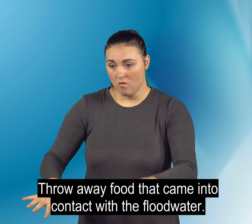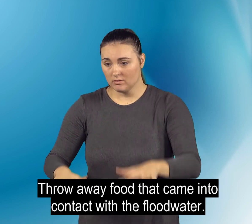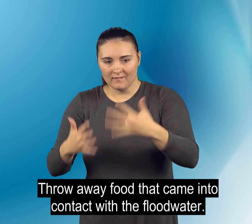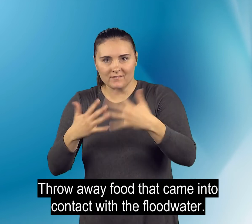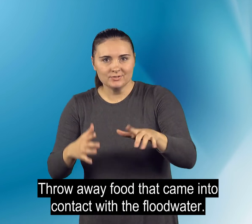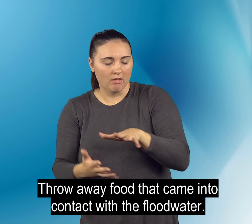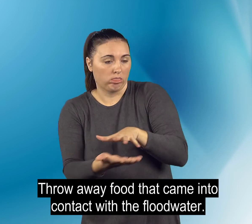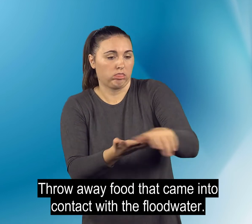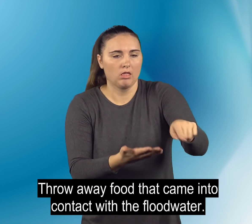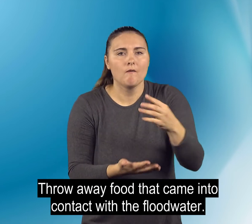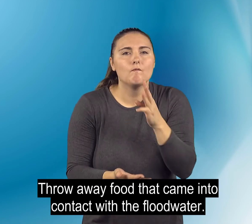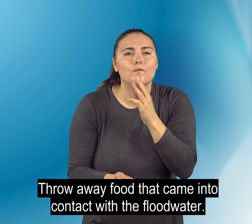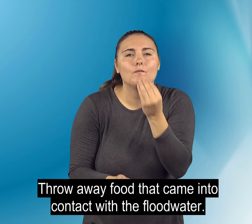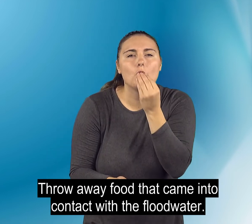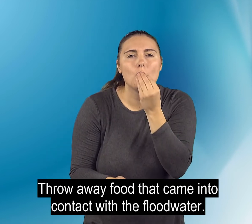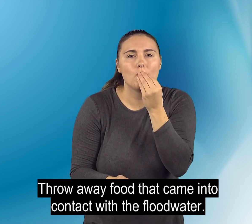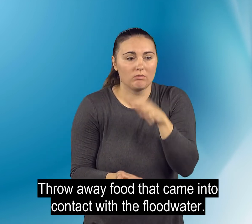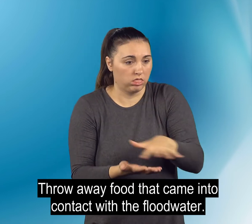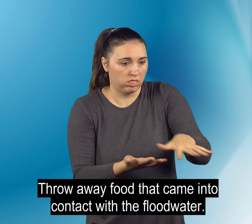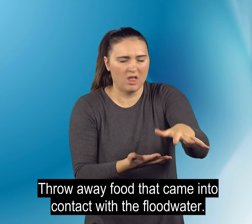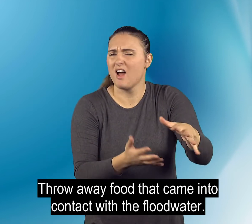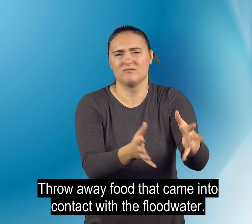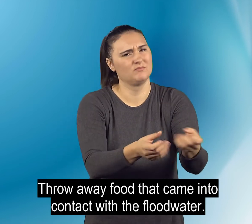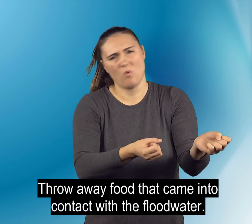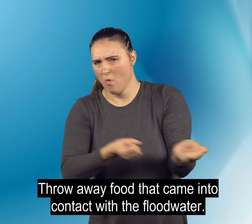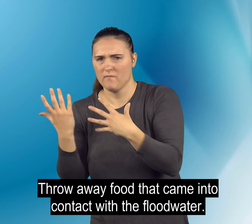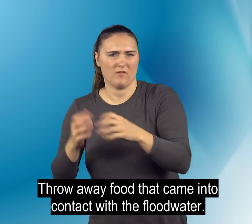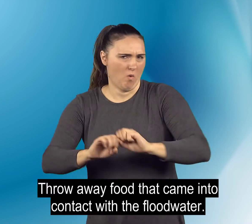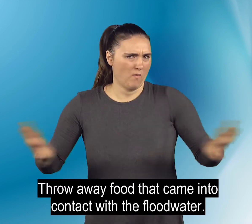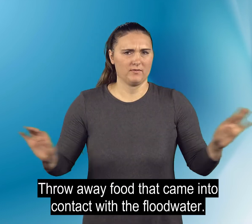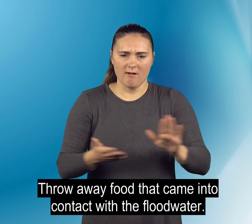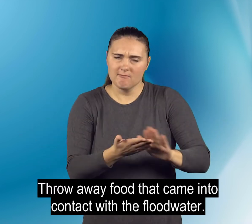Throw away food that came into contact with the floodwater.